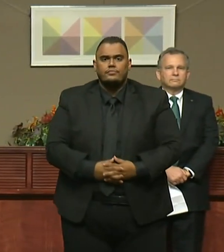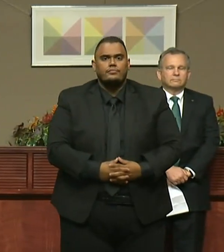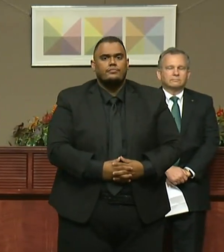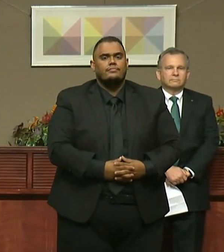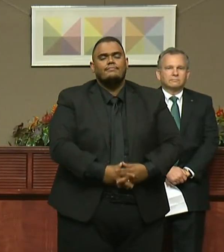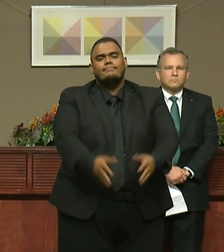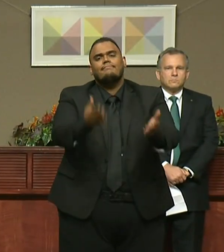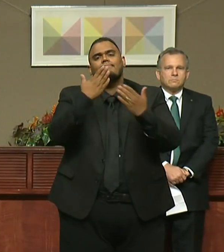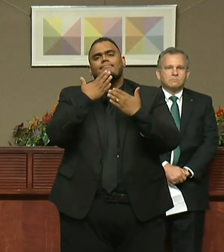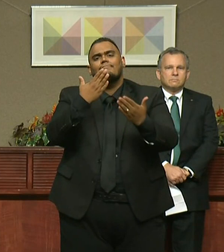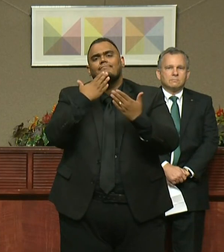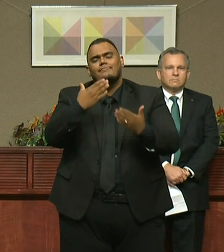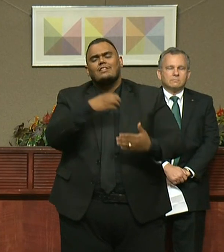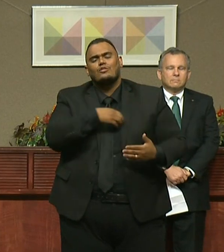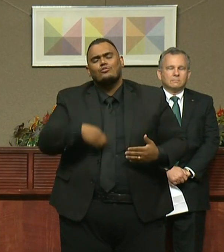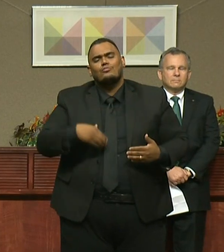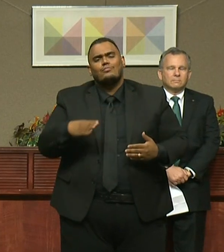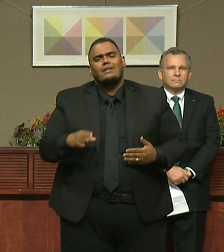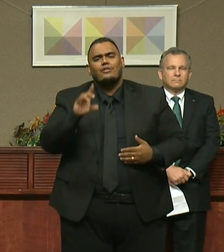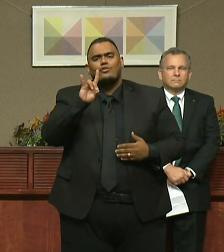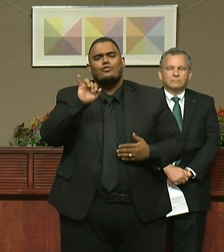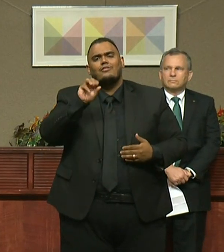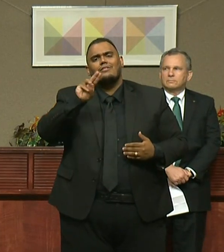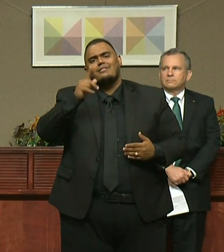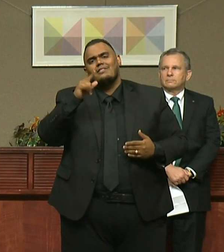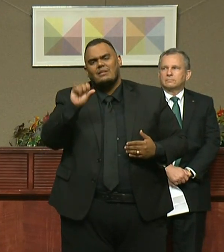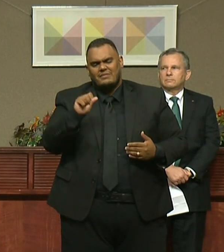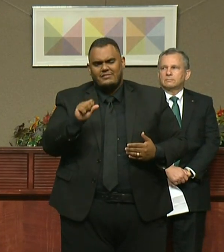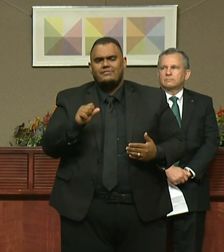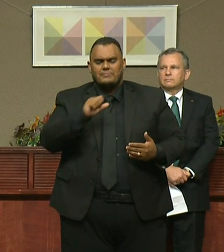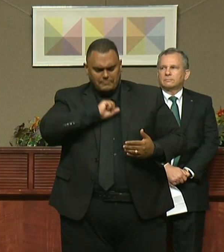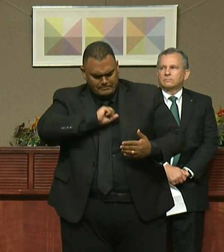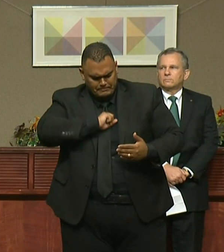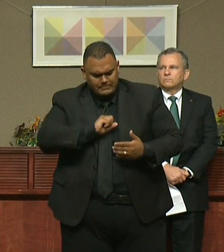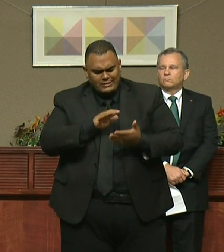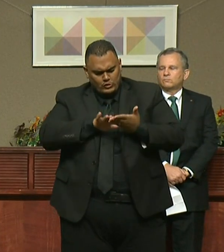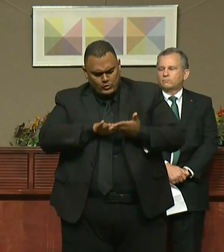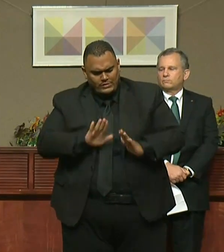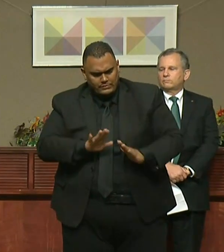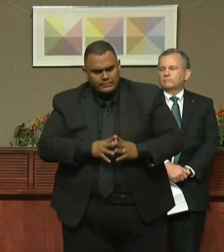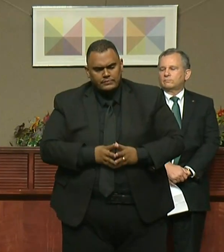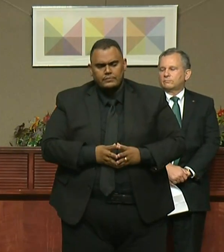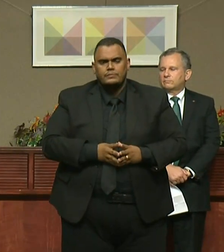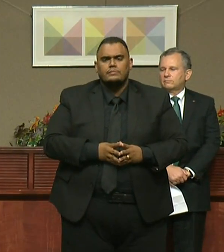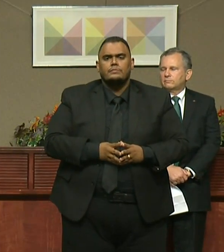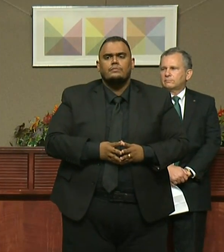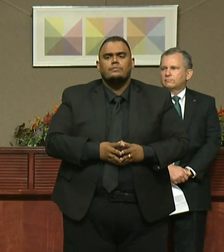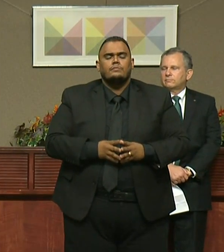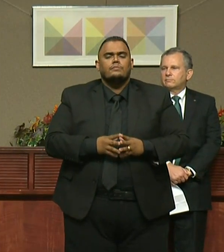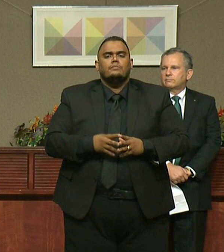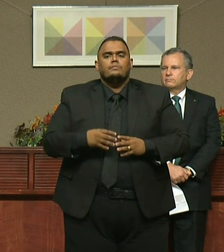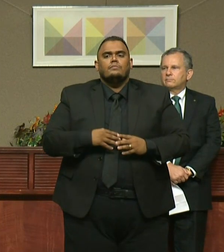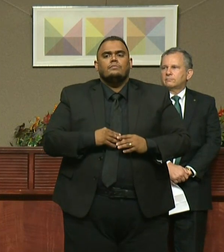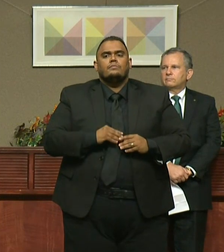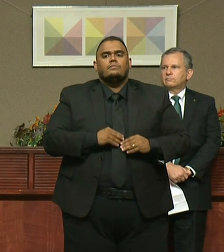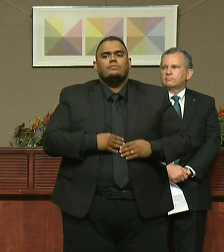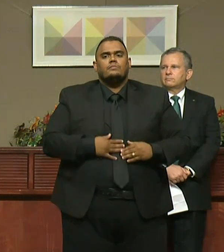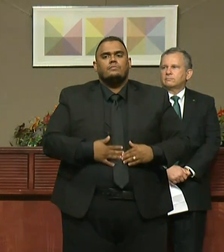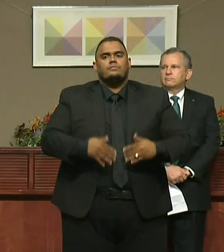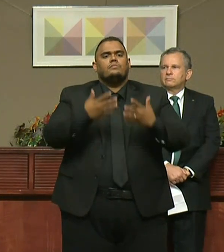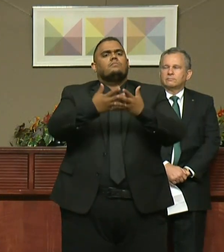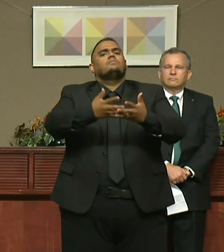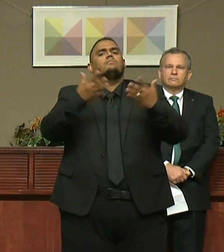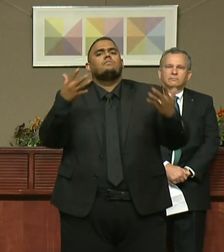Demings. Thank you all for, excuse me, for being here. Well, a lot of our